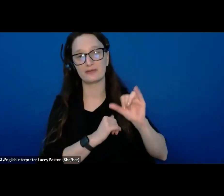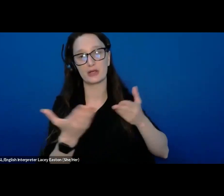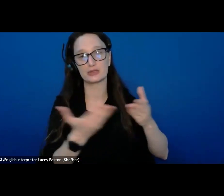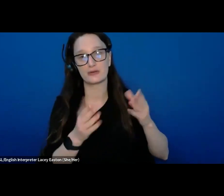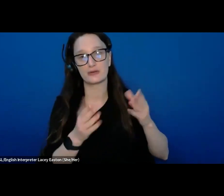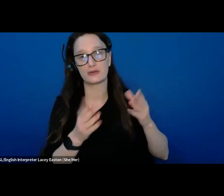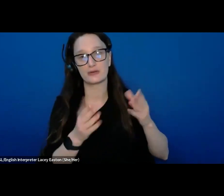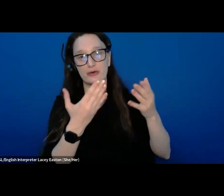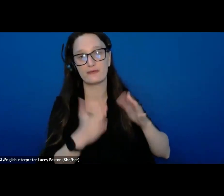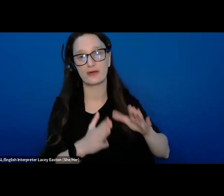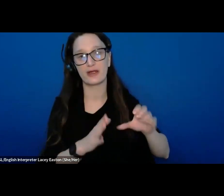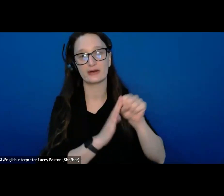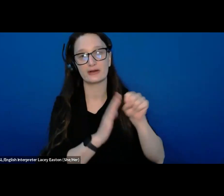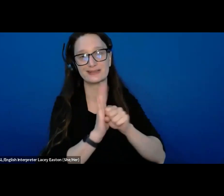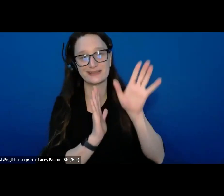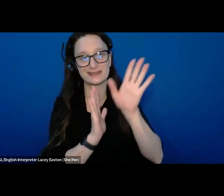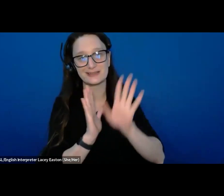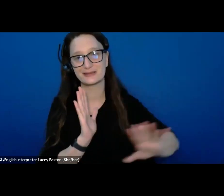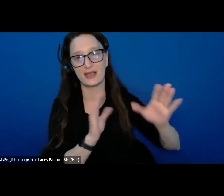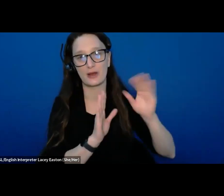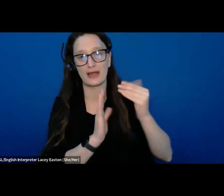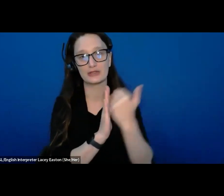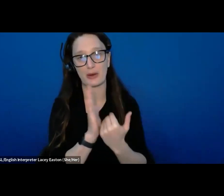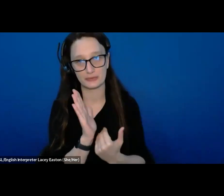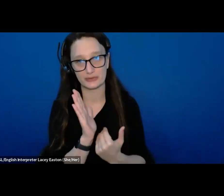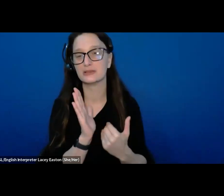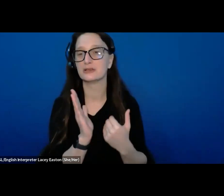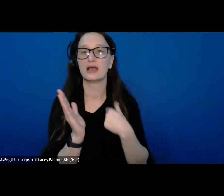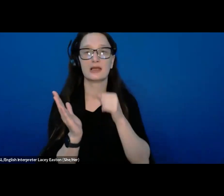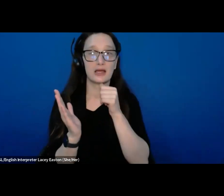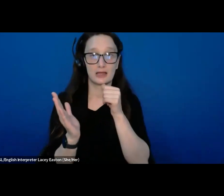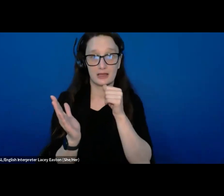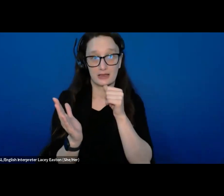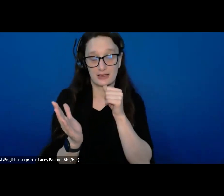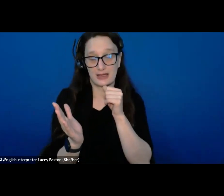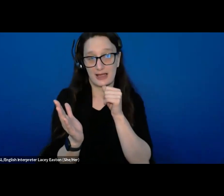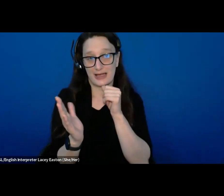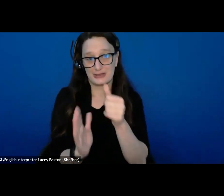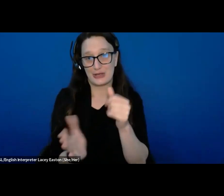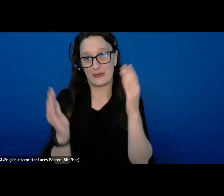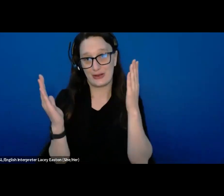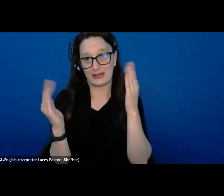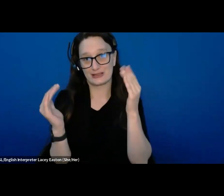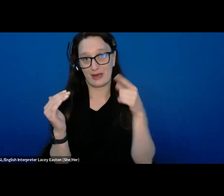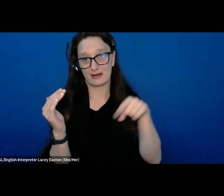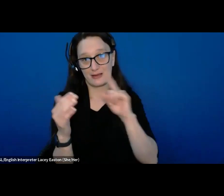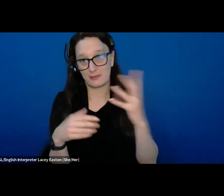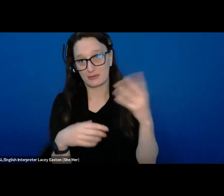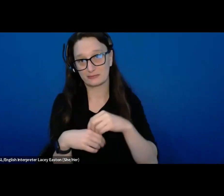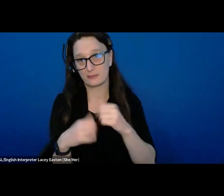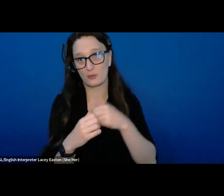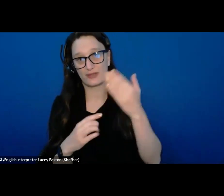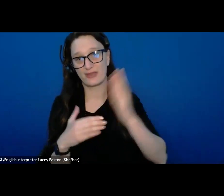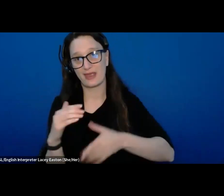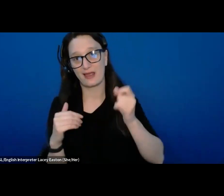directory. I don't necessarily see how they could incorporate it into the end of the rate study. We may be on a